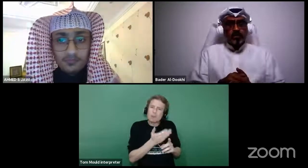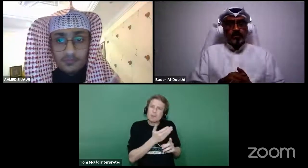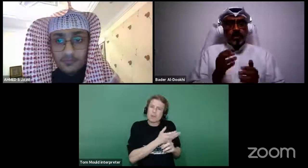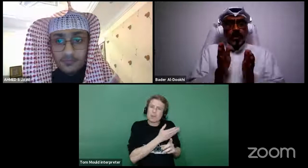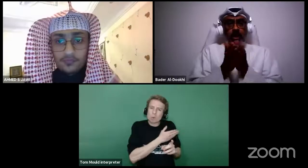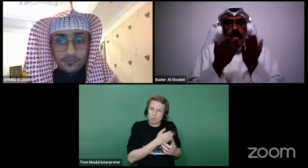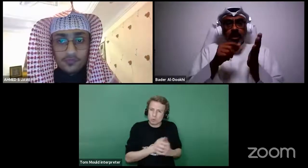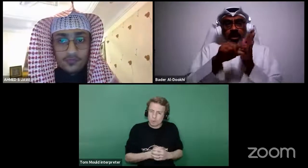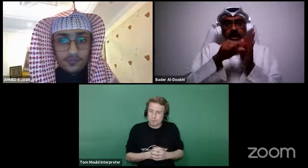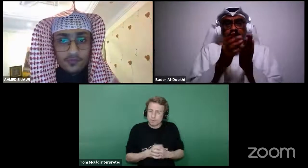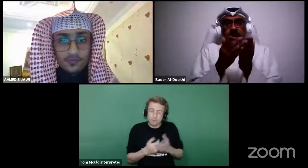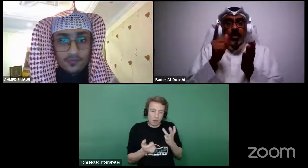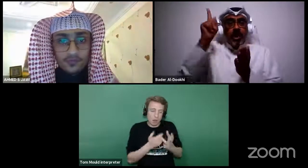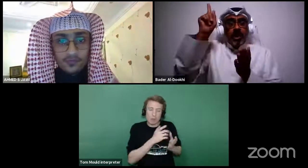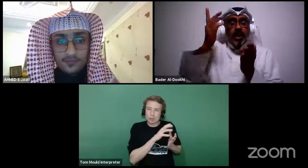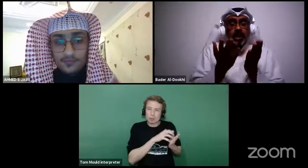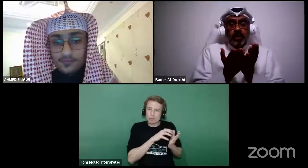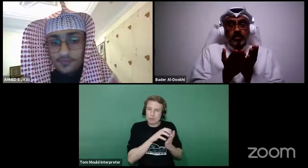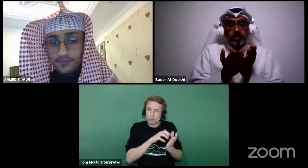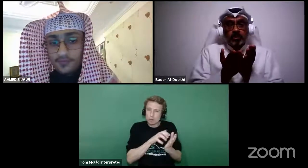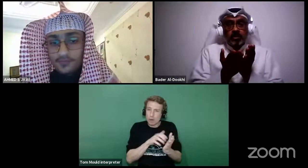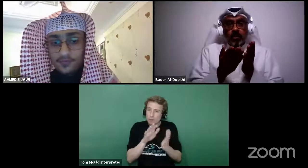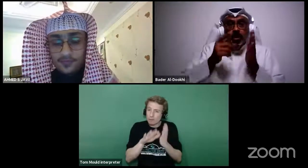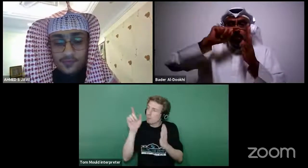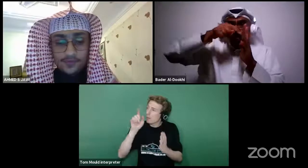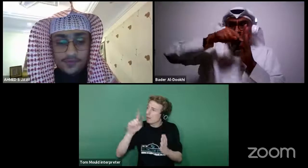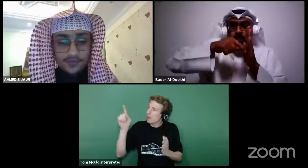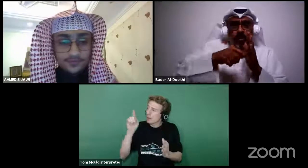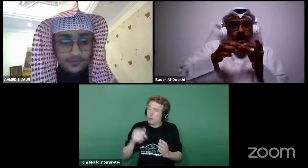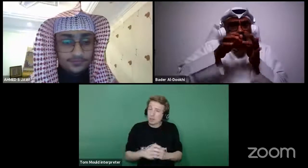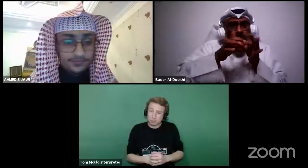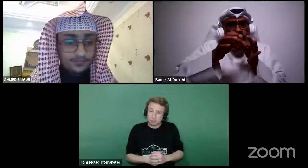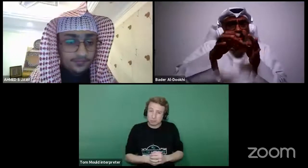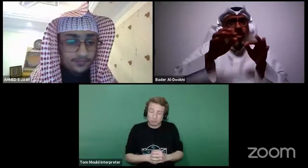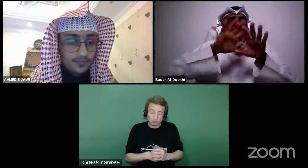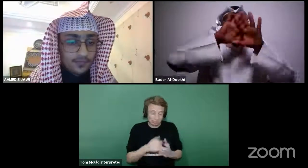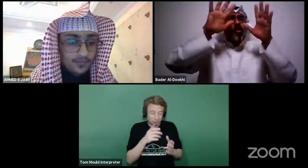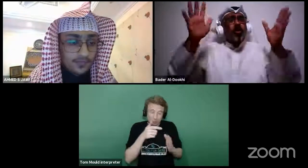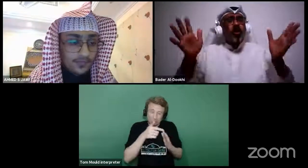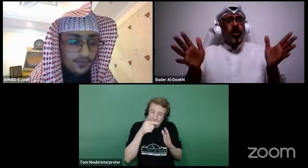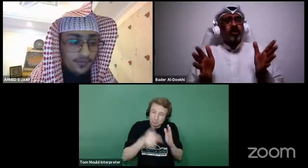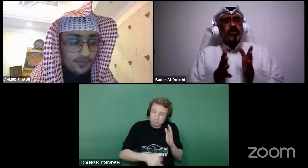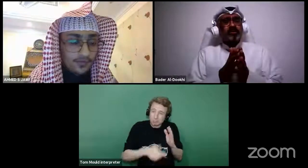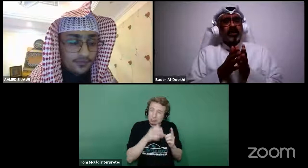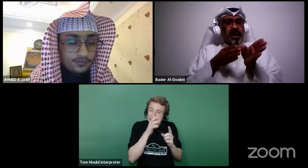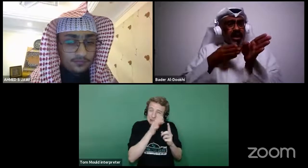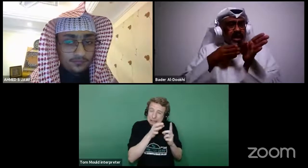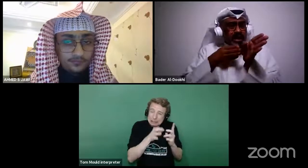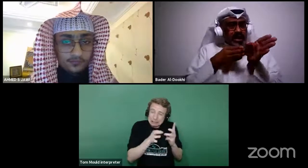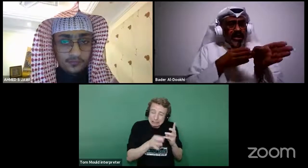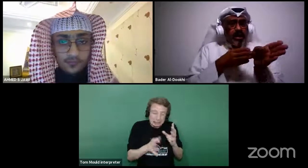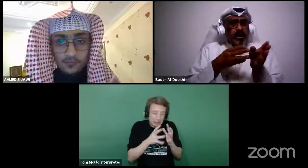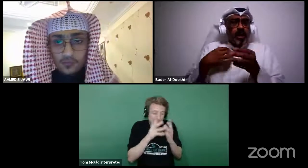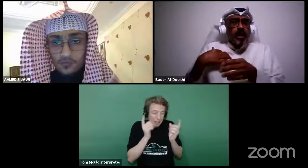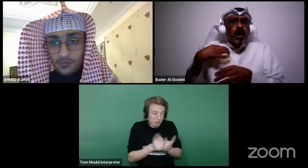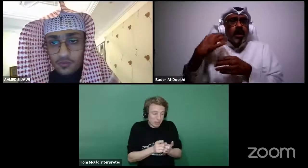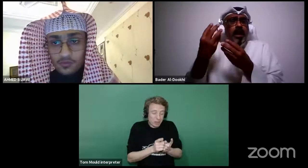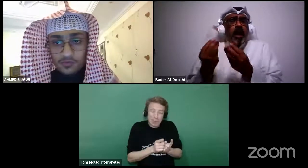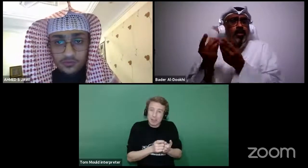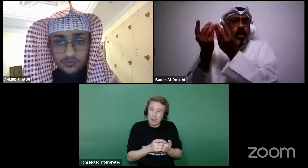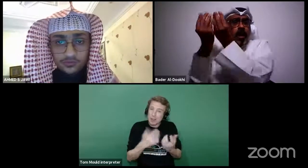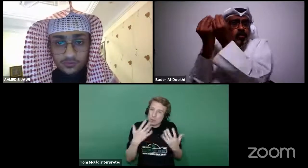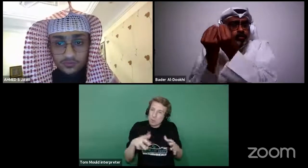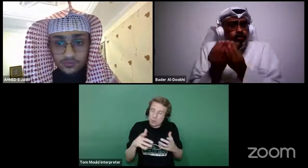Allah, and a detailed explanation of everything, and a guide for and a mercy for a people who believe.